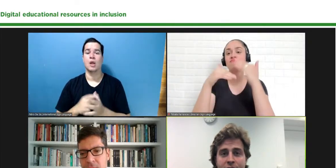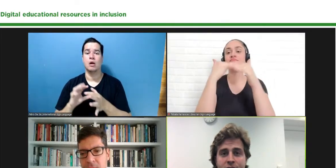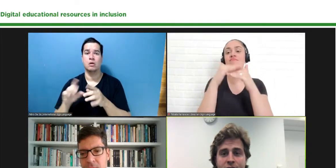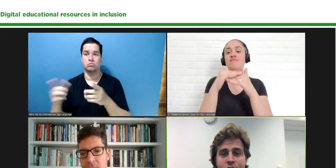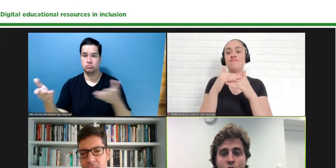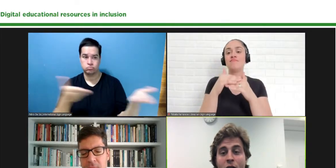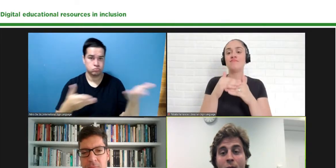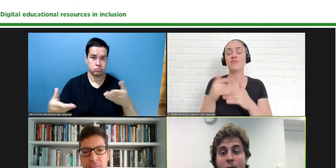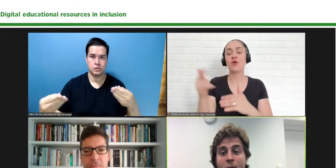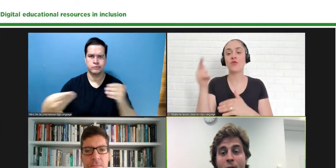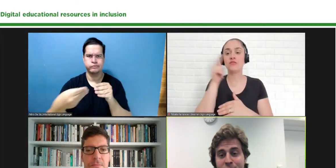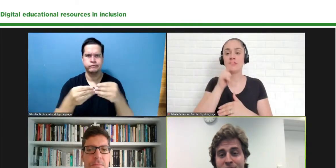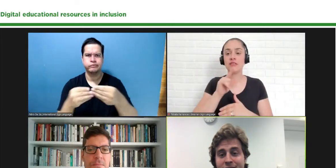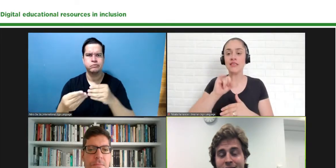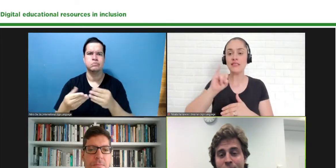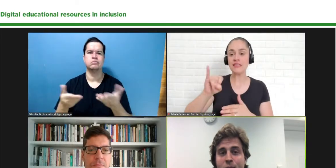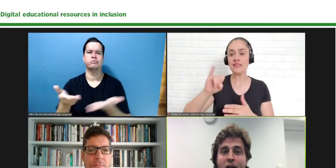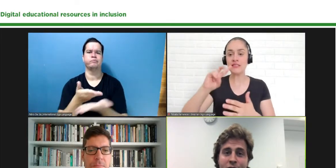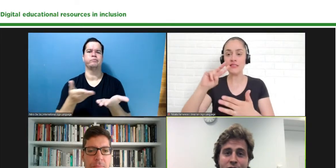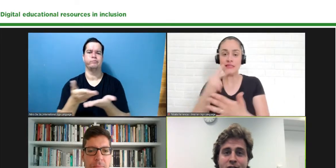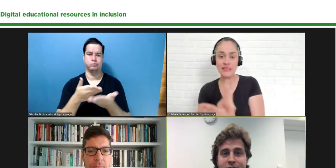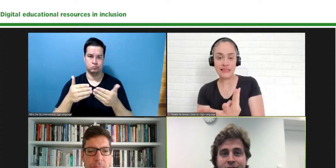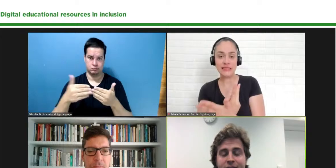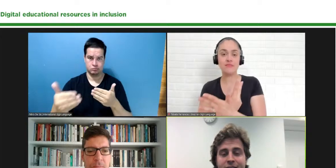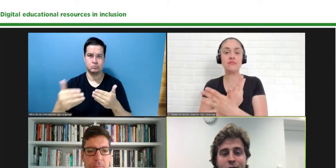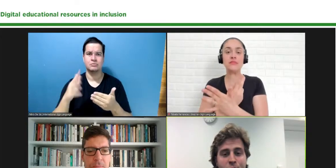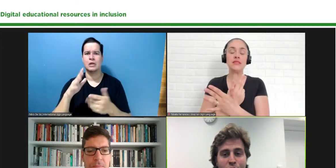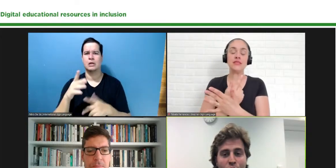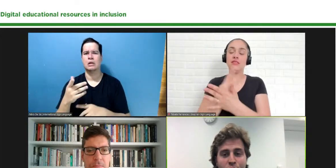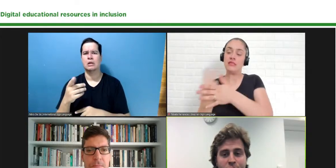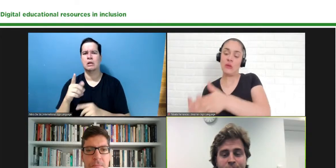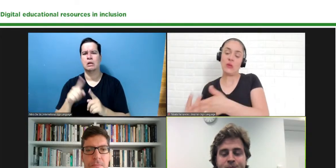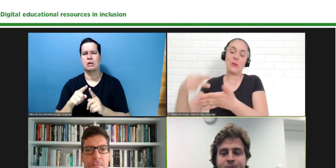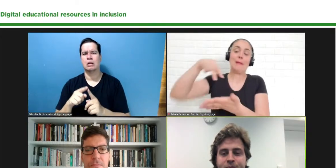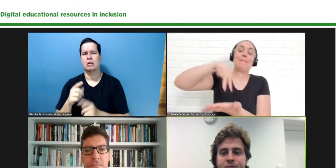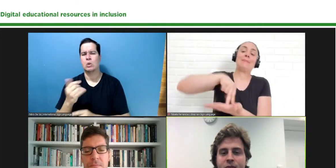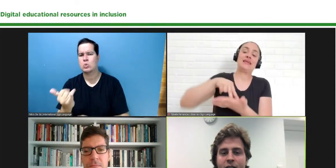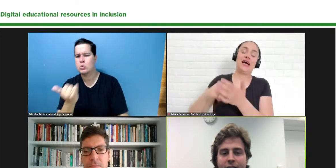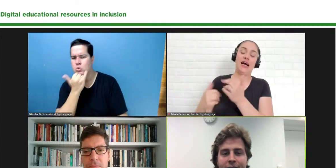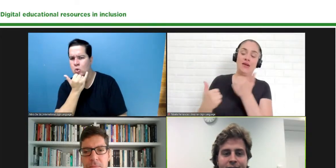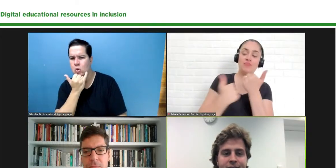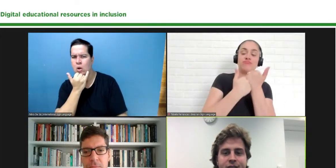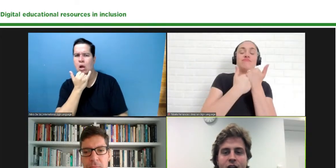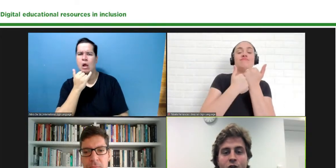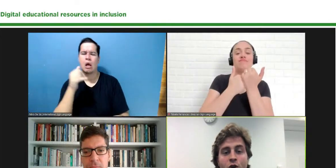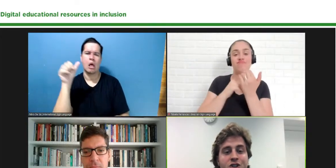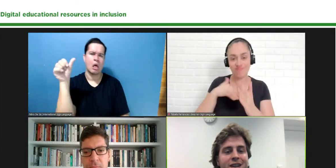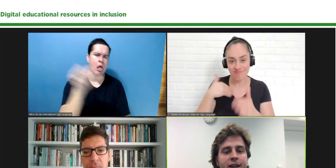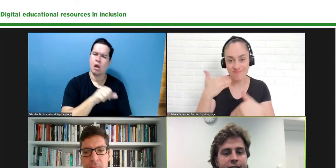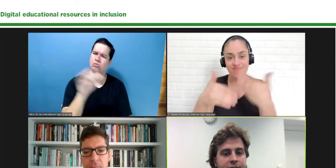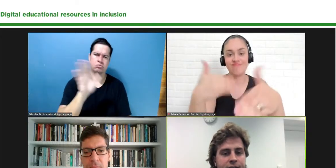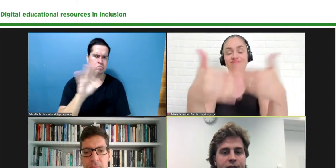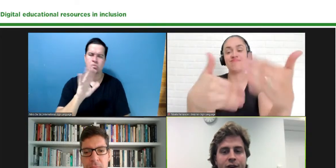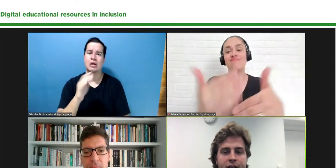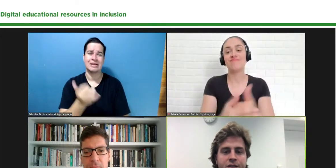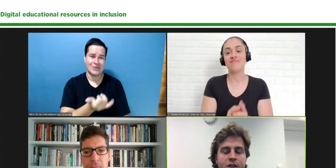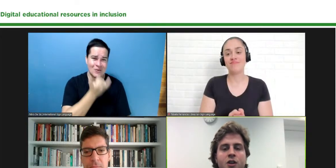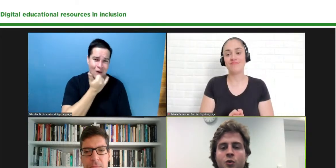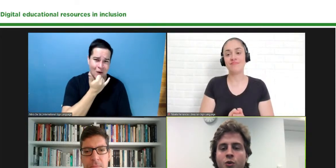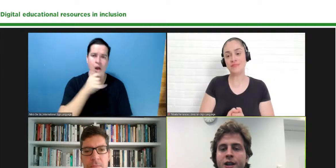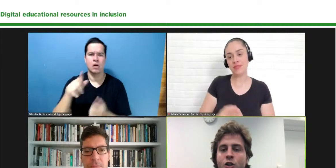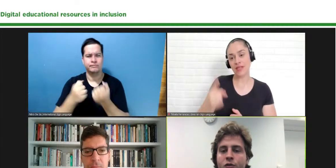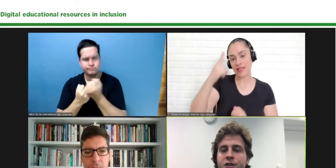those mistakes, to jump up some steps that maybe others did before you, and to exchange ideas and